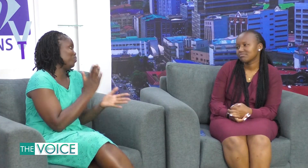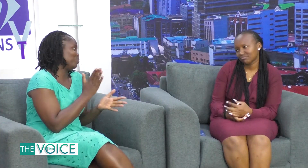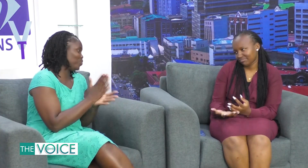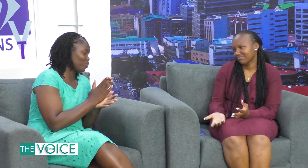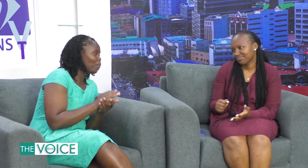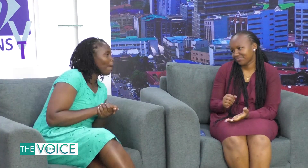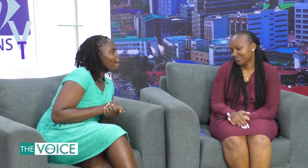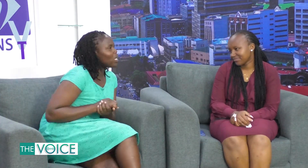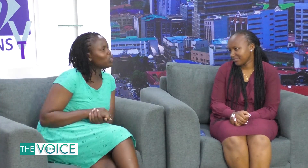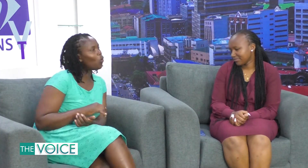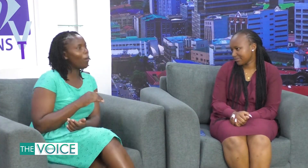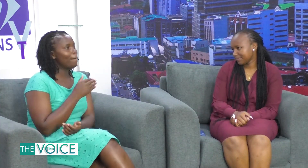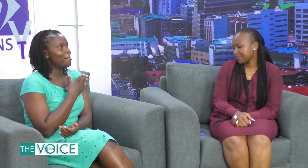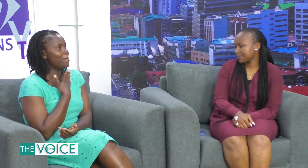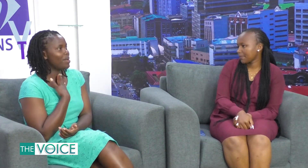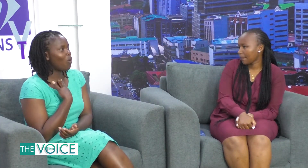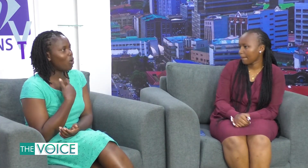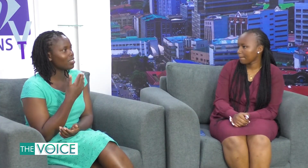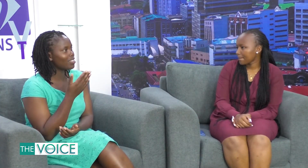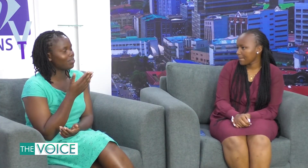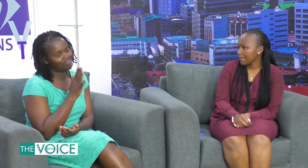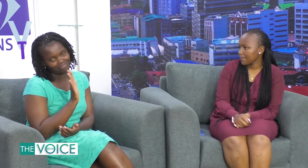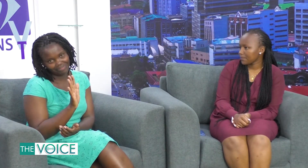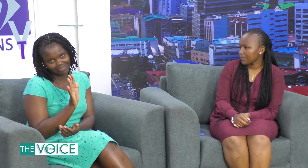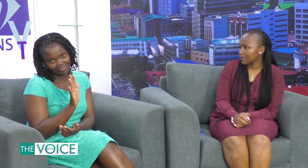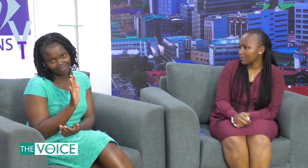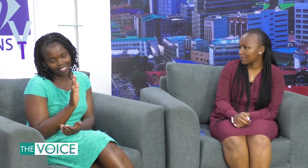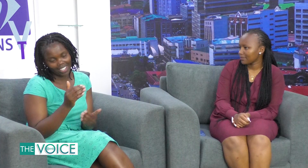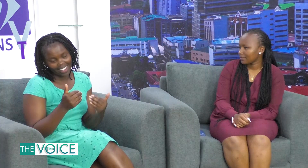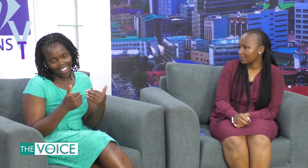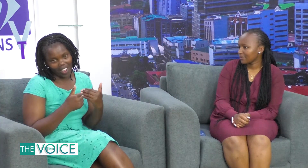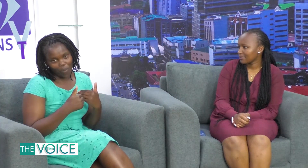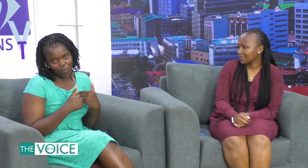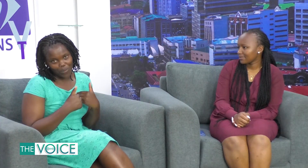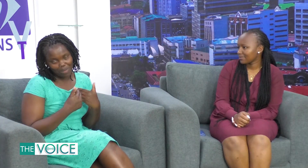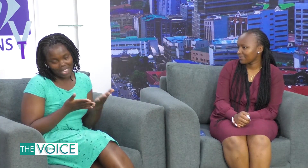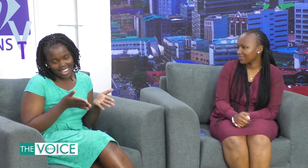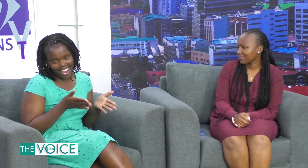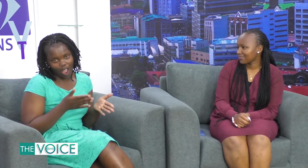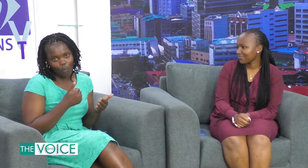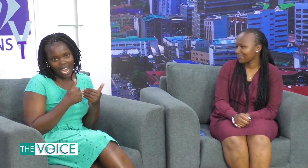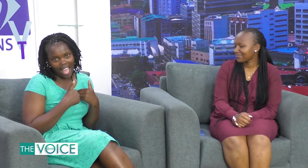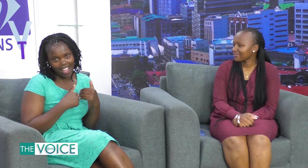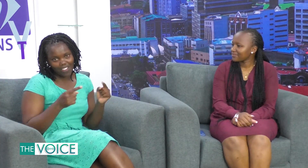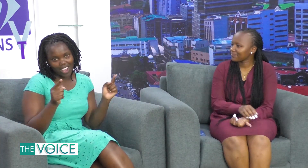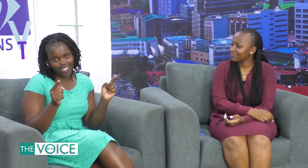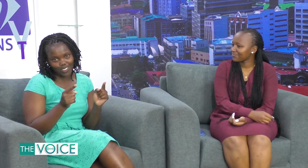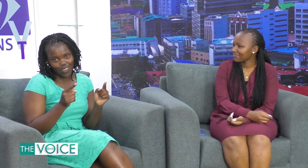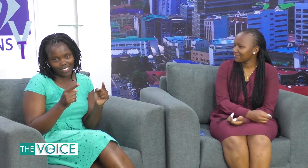you experienced something from that course even for the 6 months. Now, I want us to go